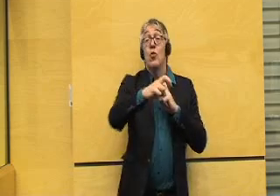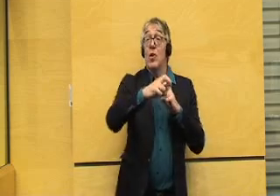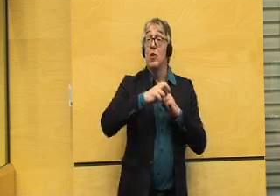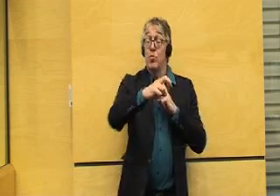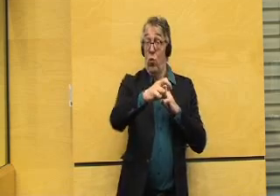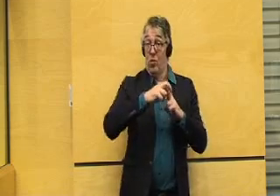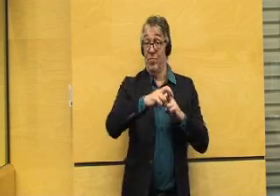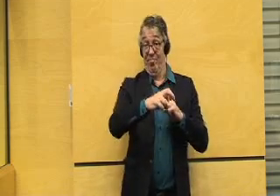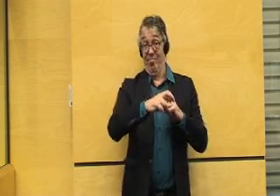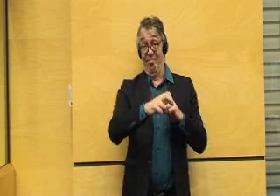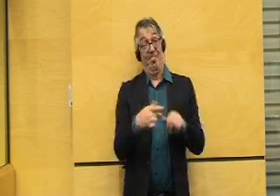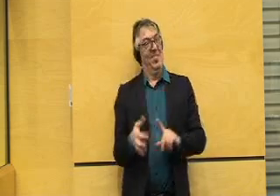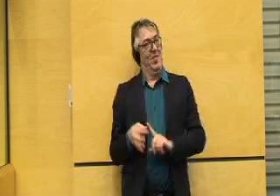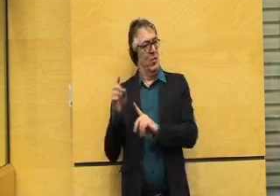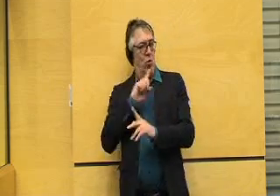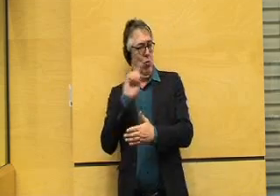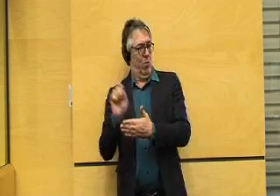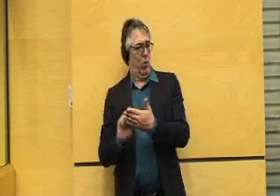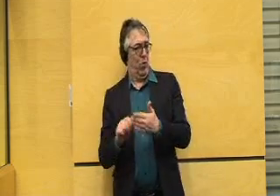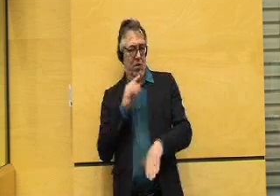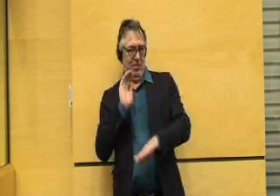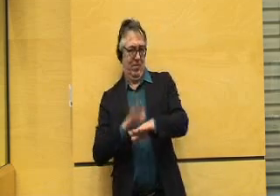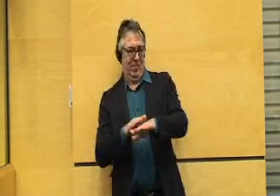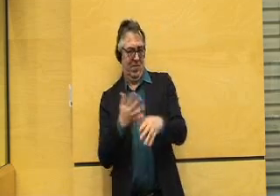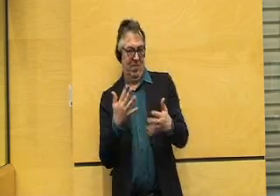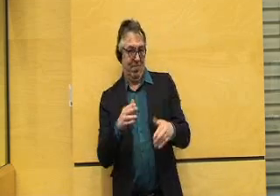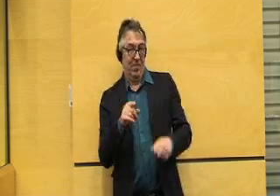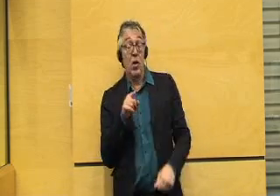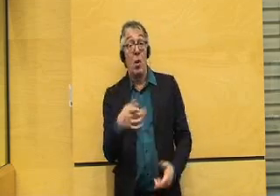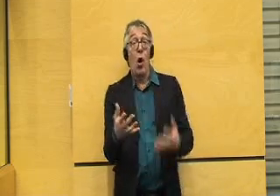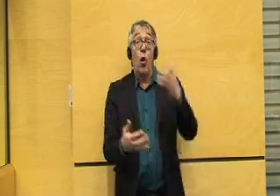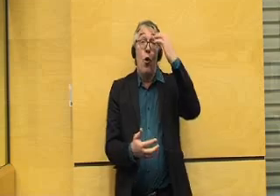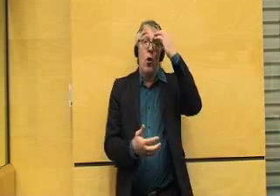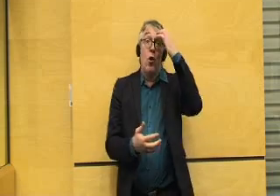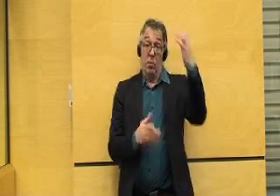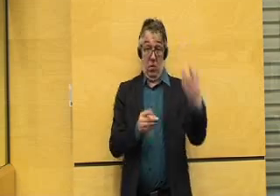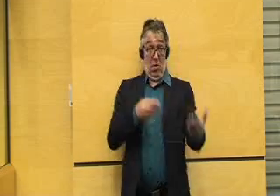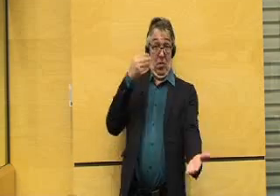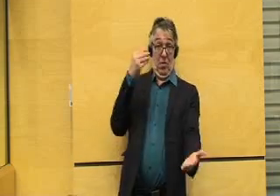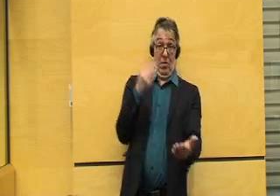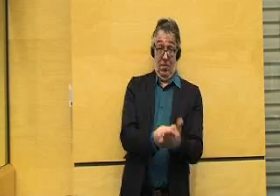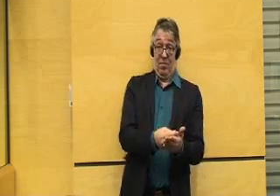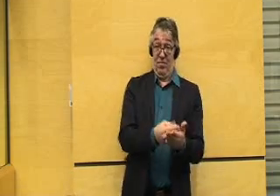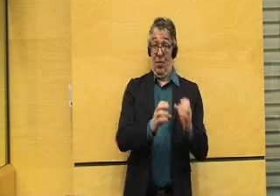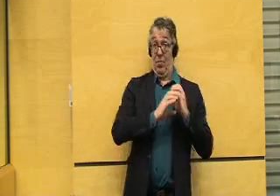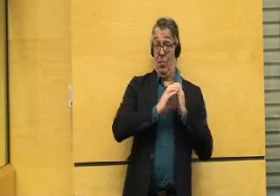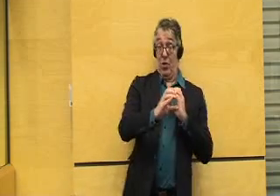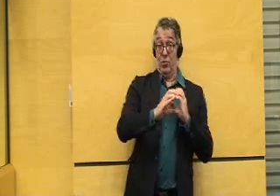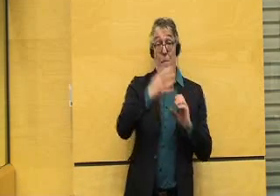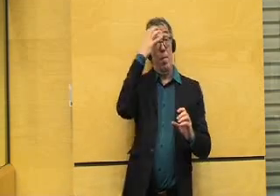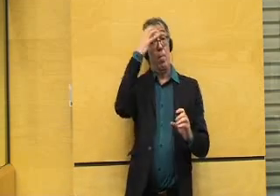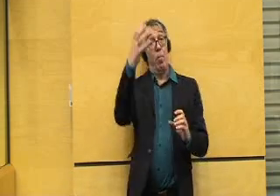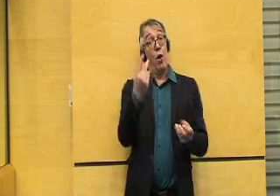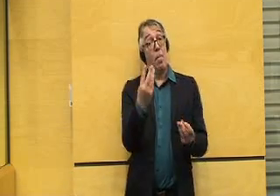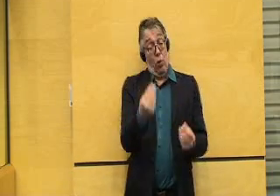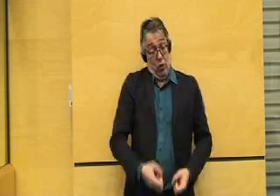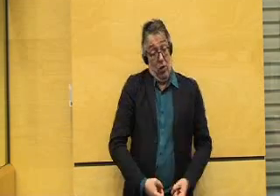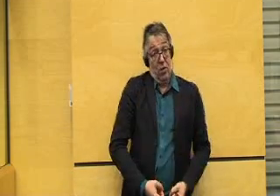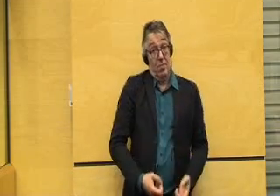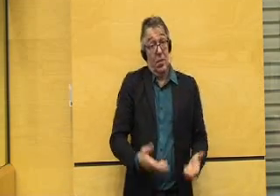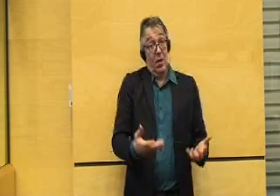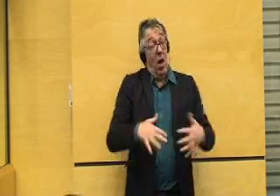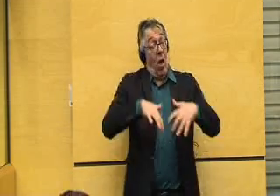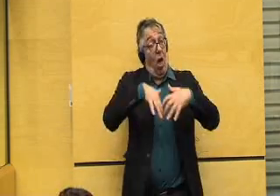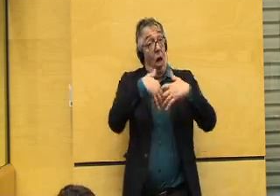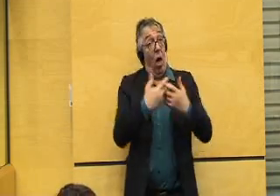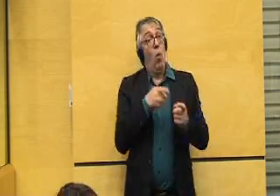system, especially those dealing with public transport, because a lot of people depend on that, not only locals